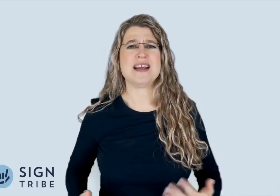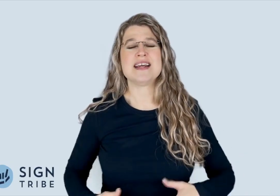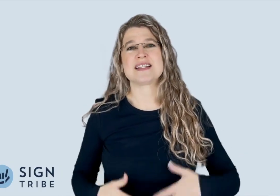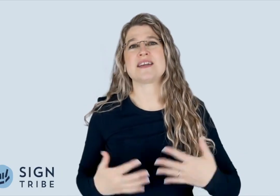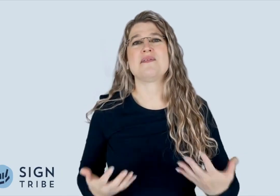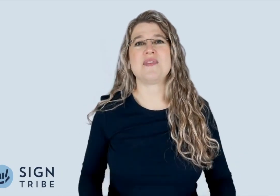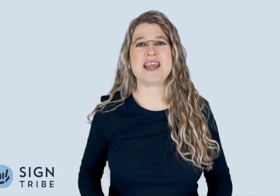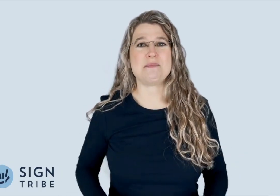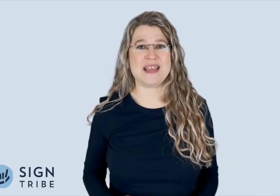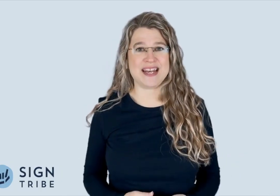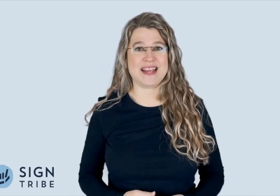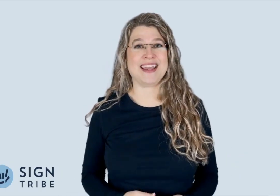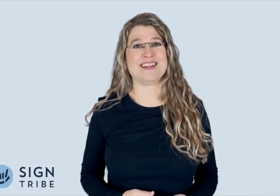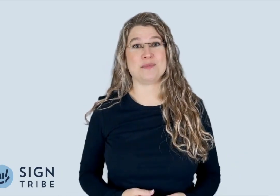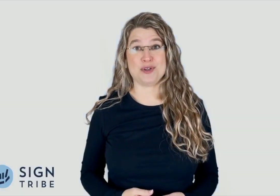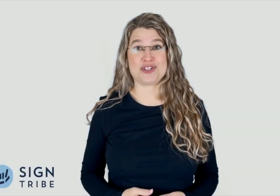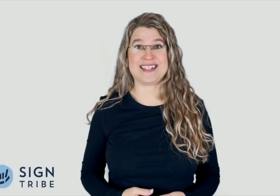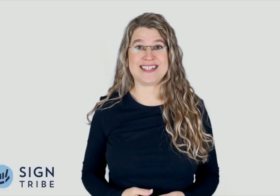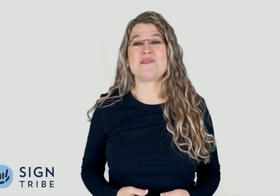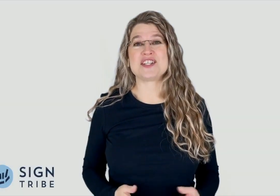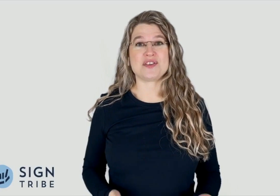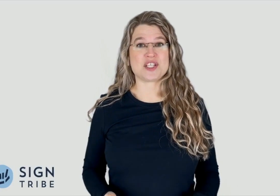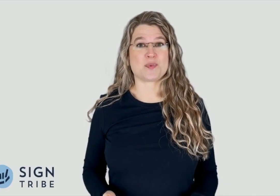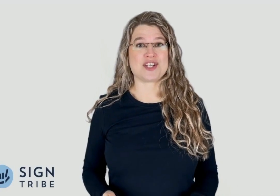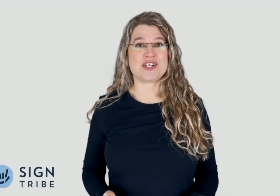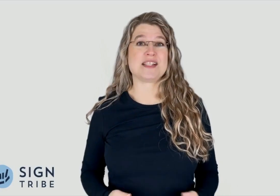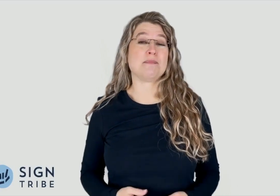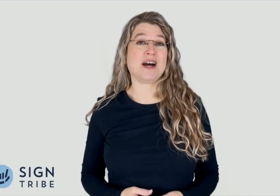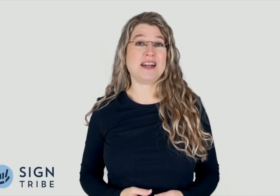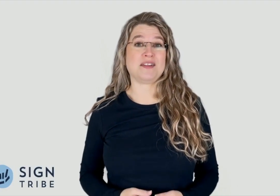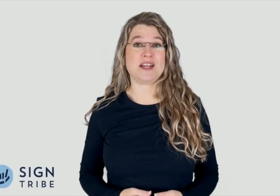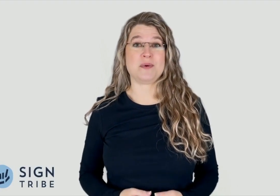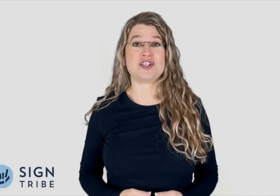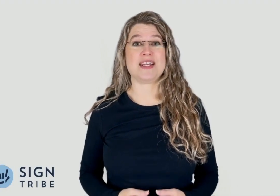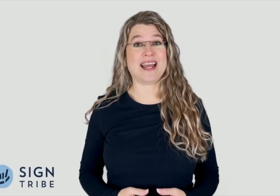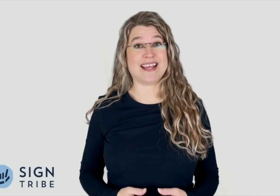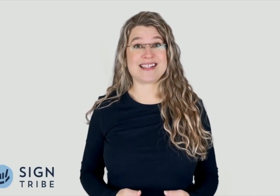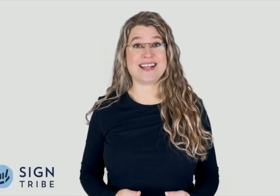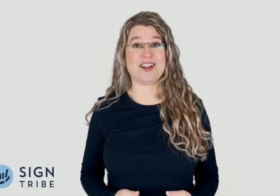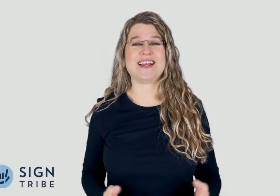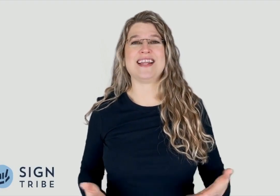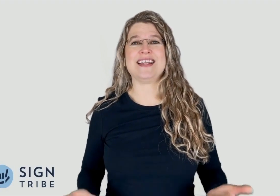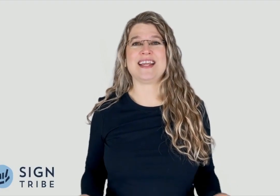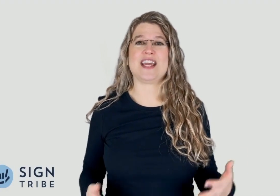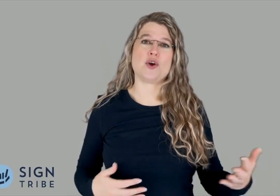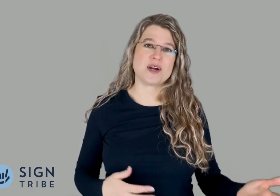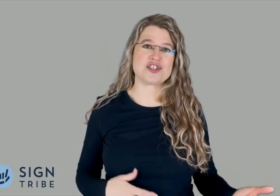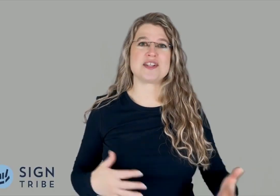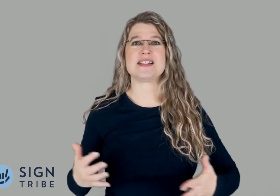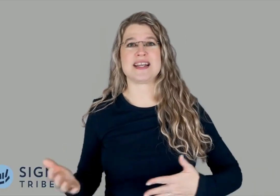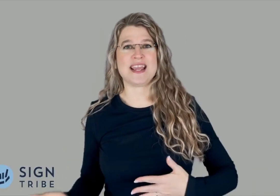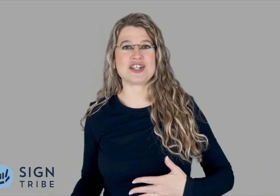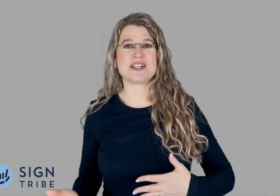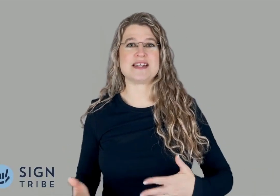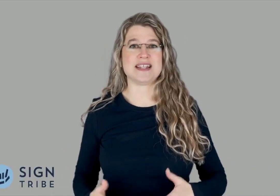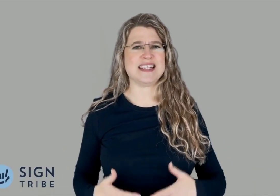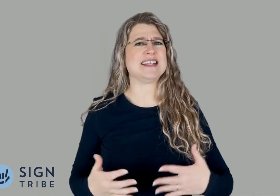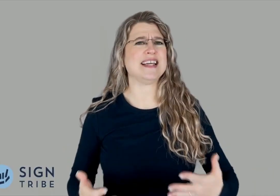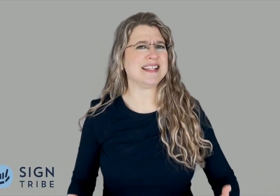to convey meaning and emotion. Facial expressions and body language in ASL can indicate questions, negations, and intensity